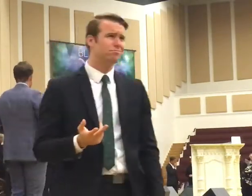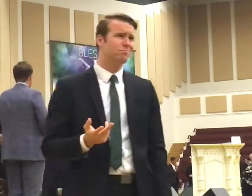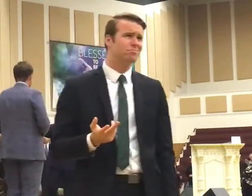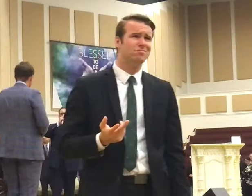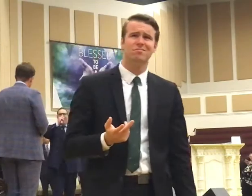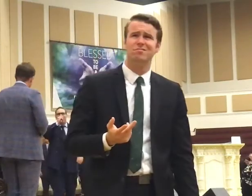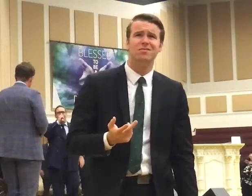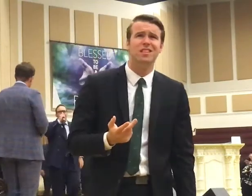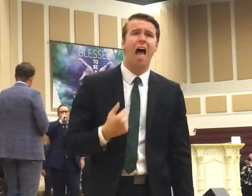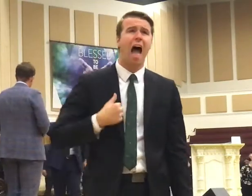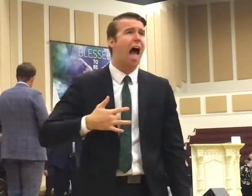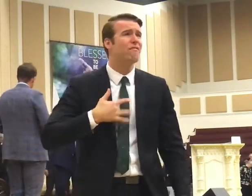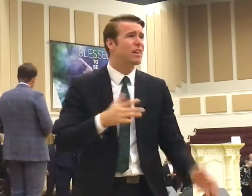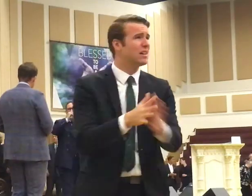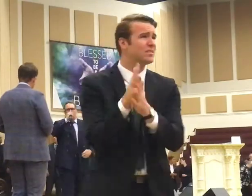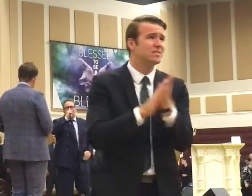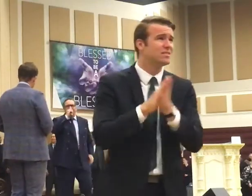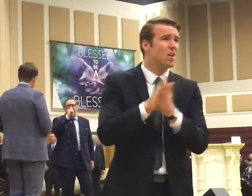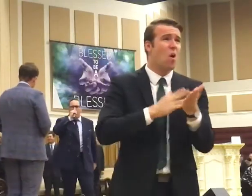I feel a redneck.